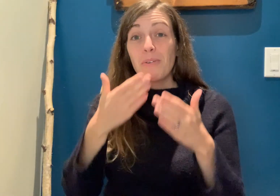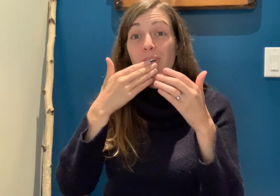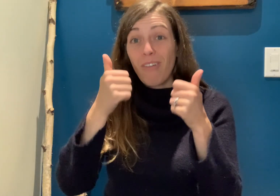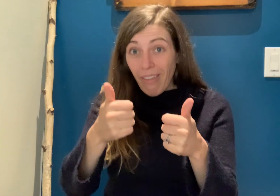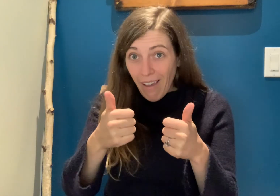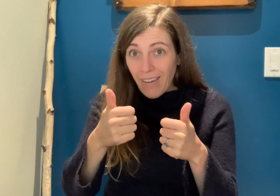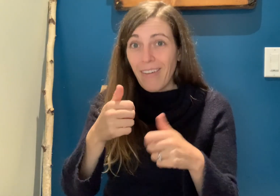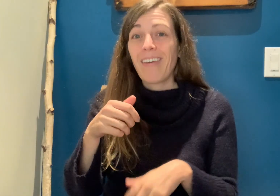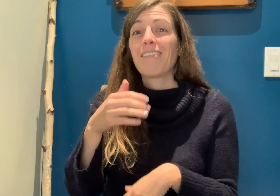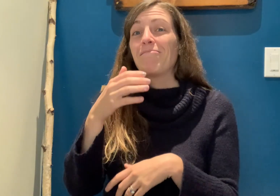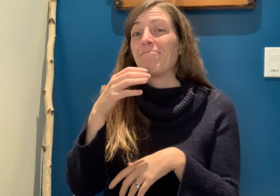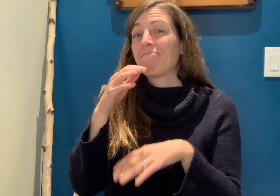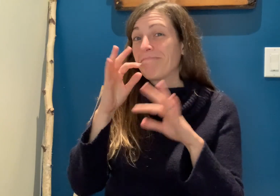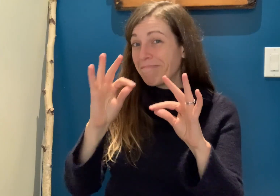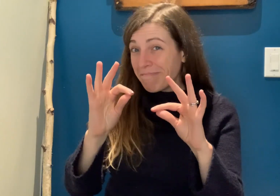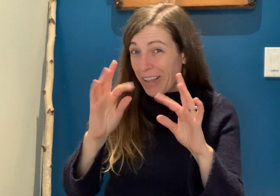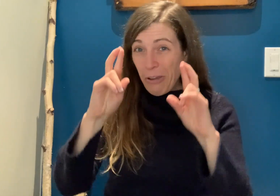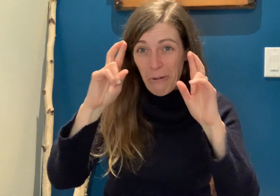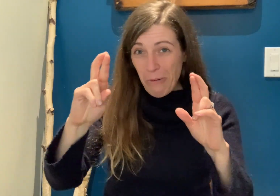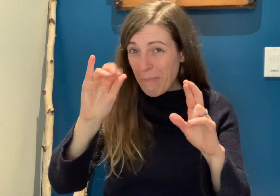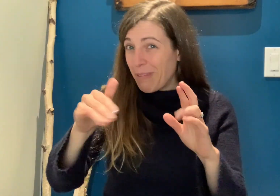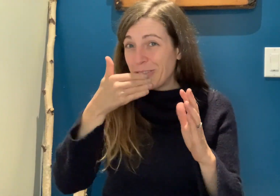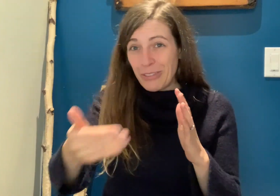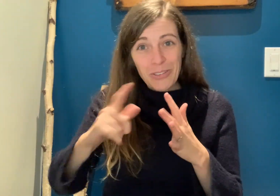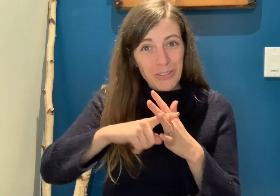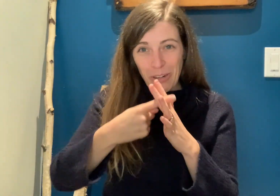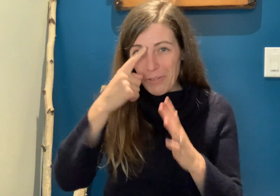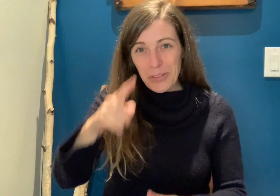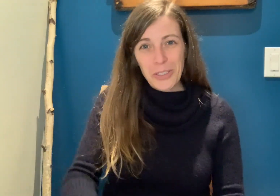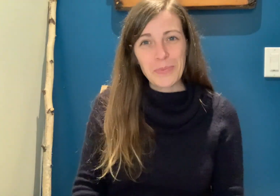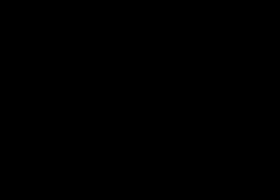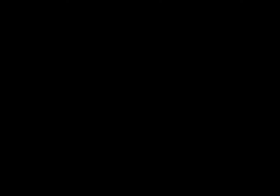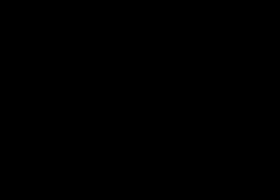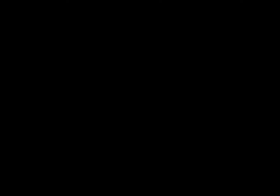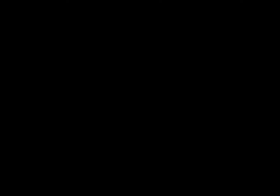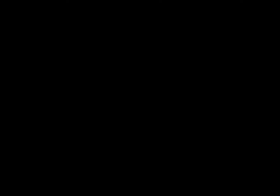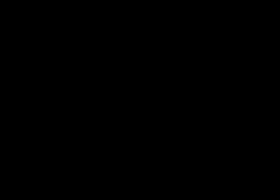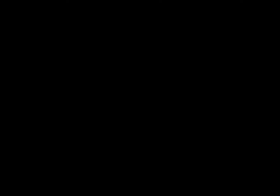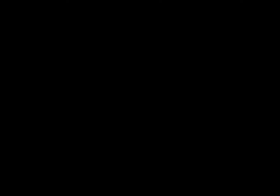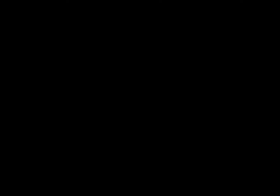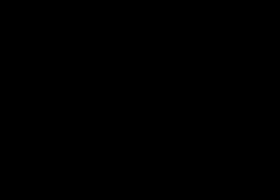Good luck. I wish you the best of luck and hope you're off to a good start.